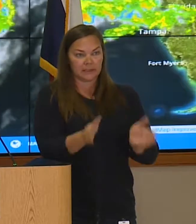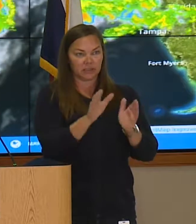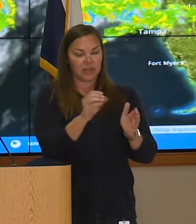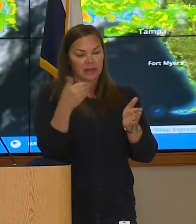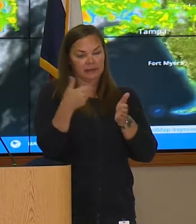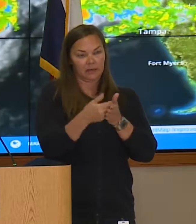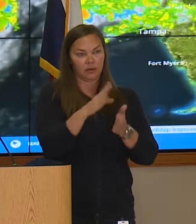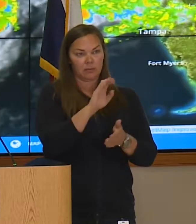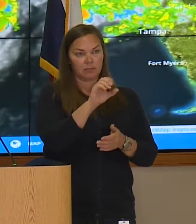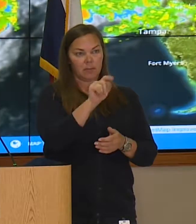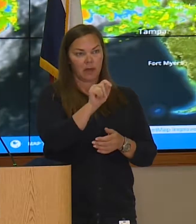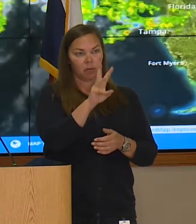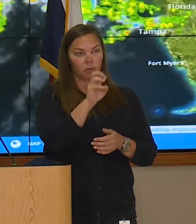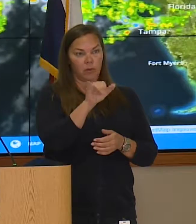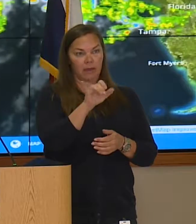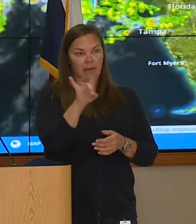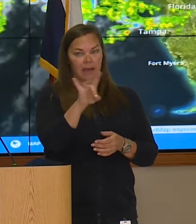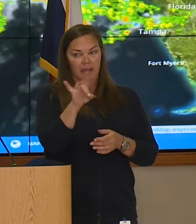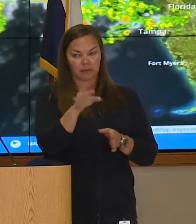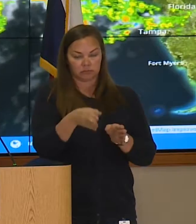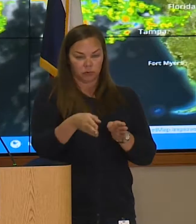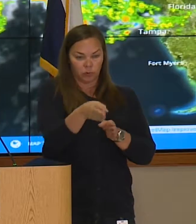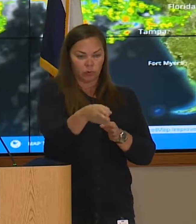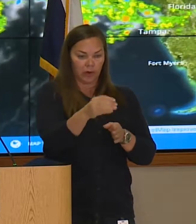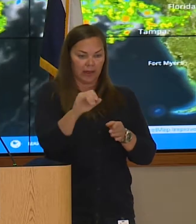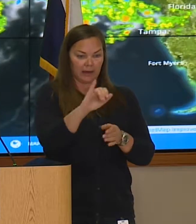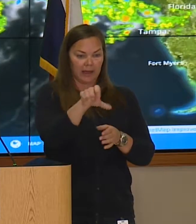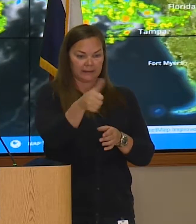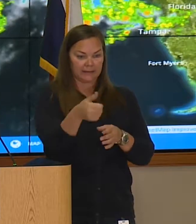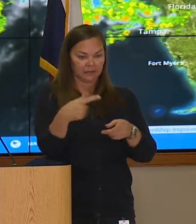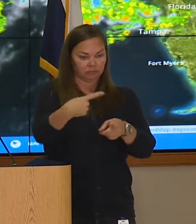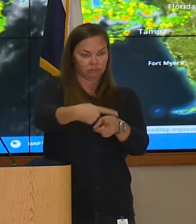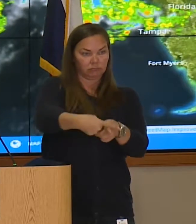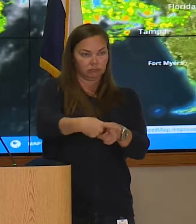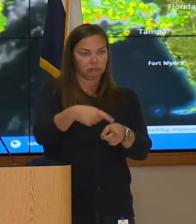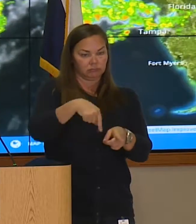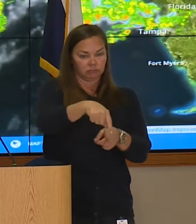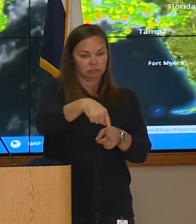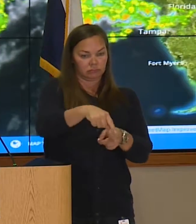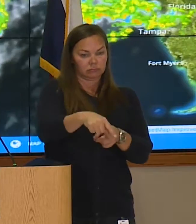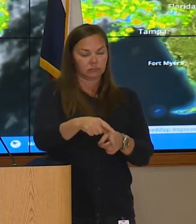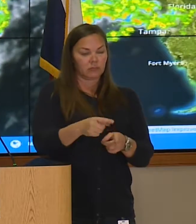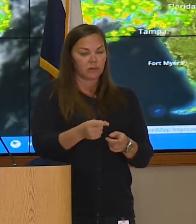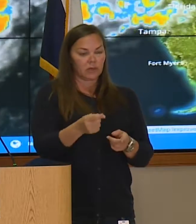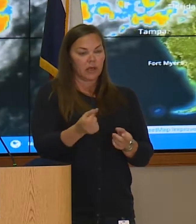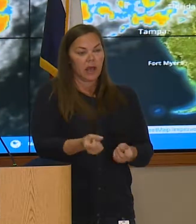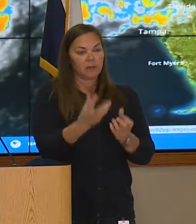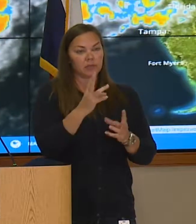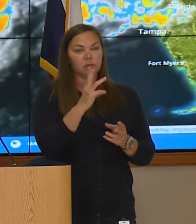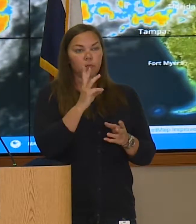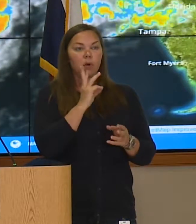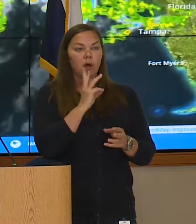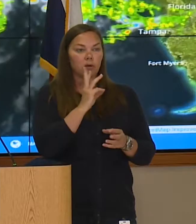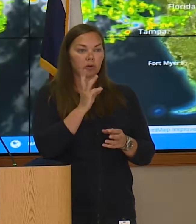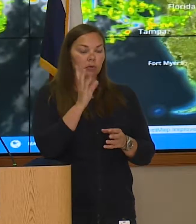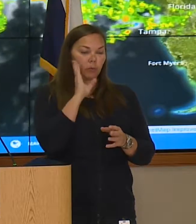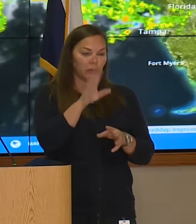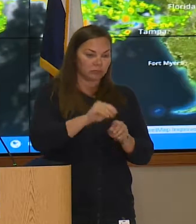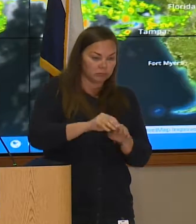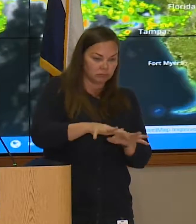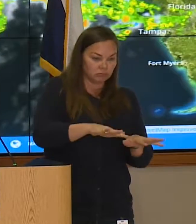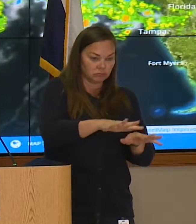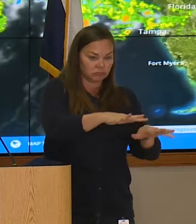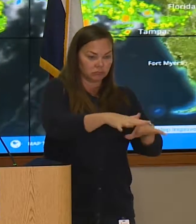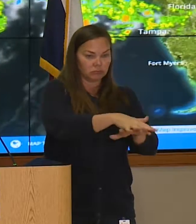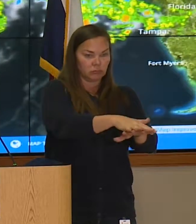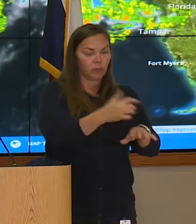corridor crossing the I-10. The effect of the spread of water is a mitigating consideration, however, as it